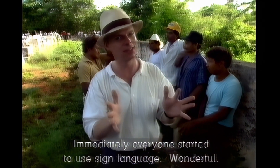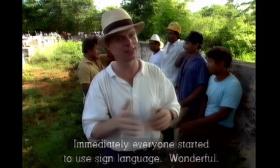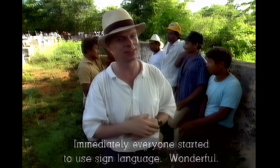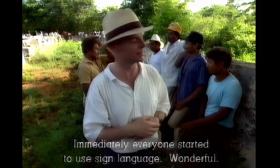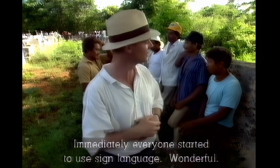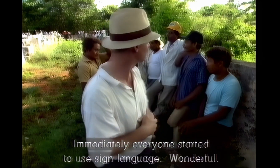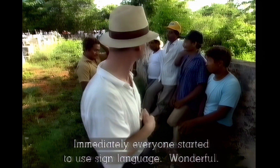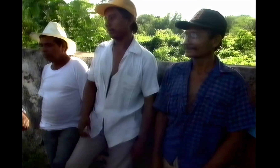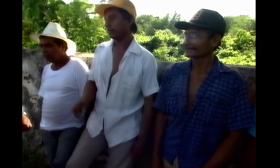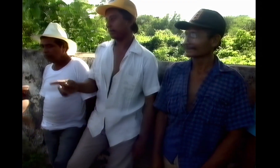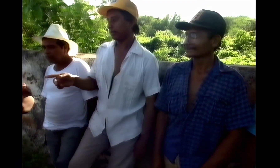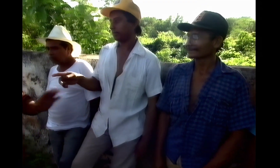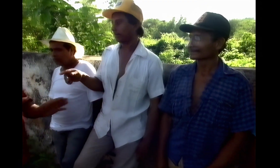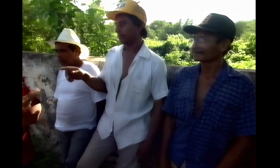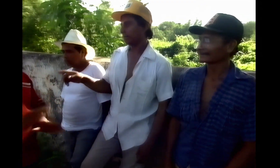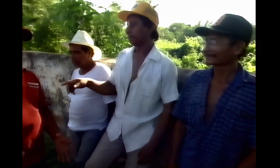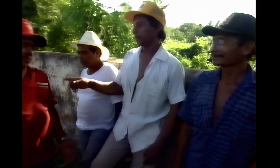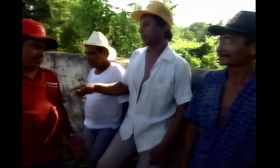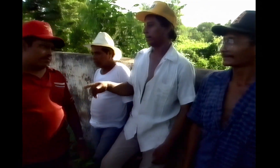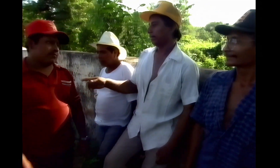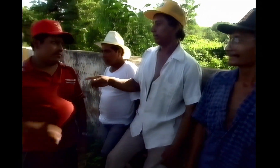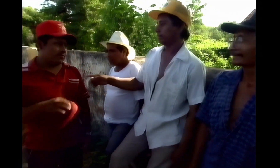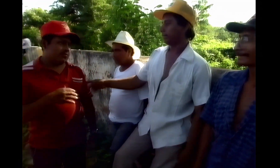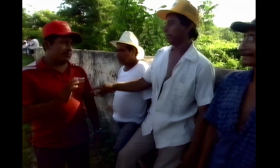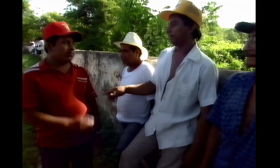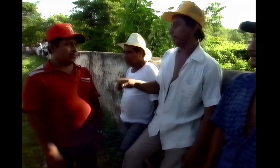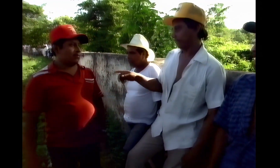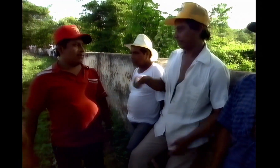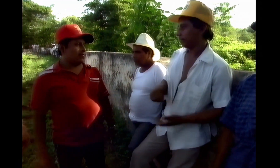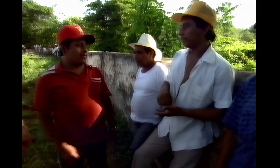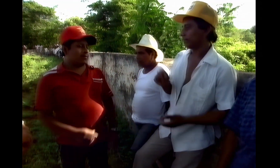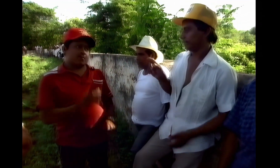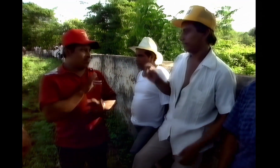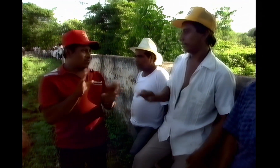wonderful.